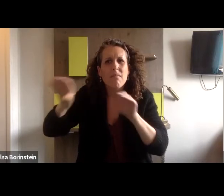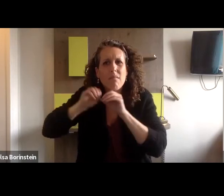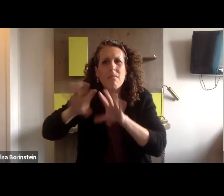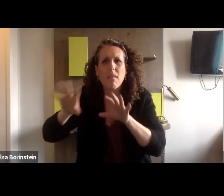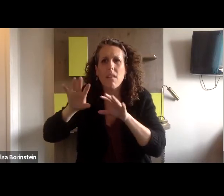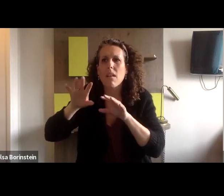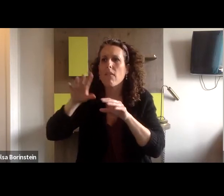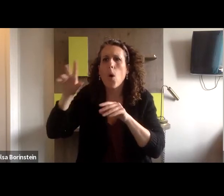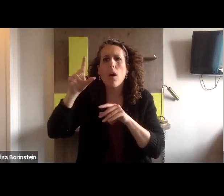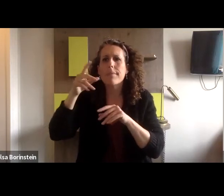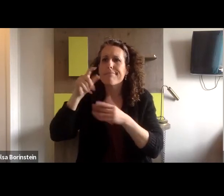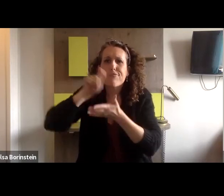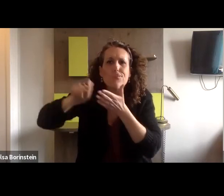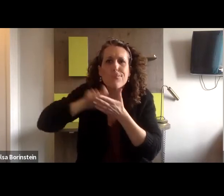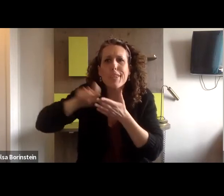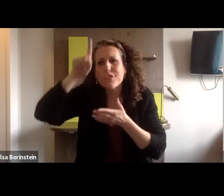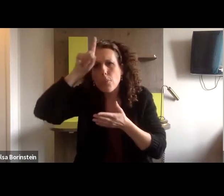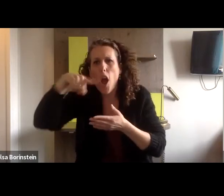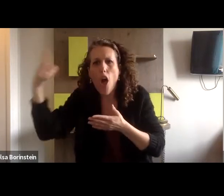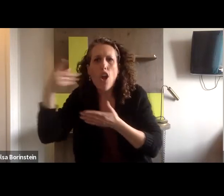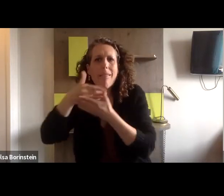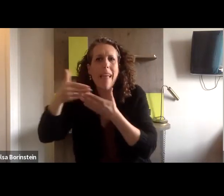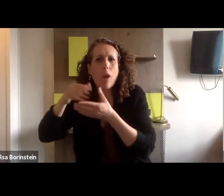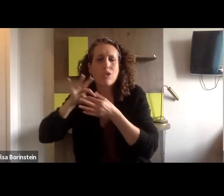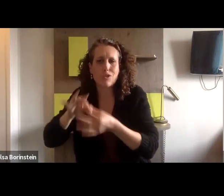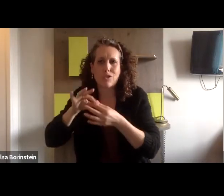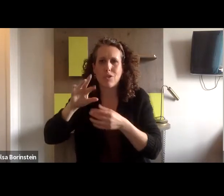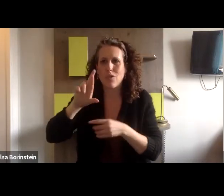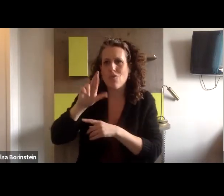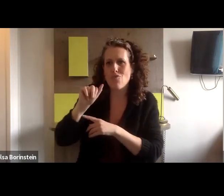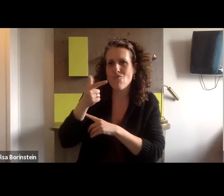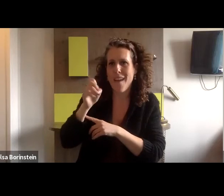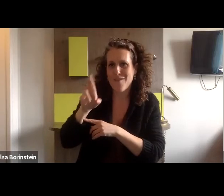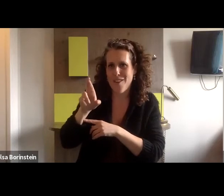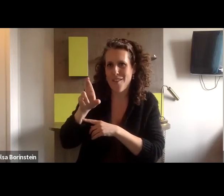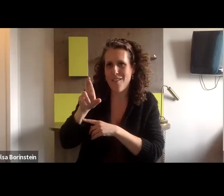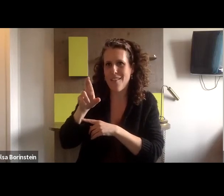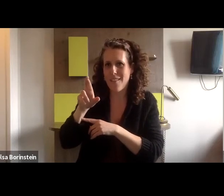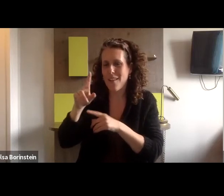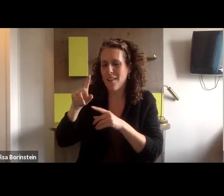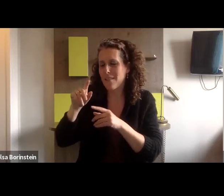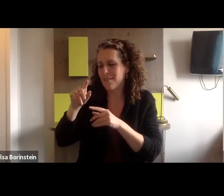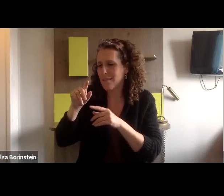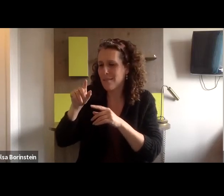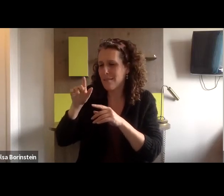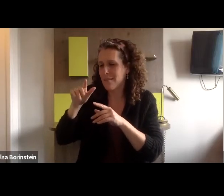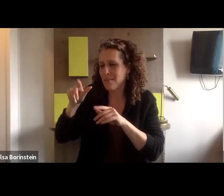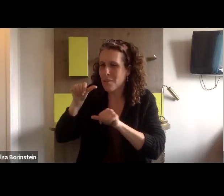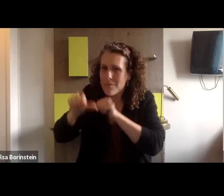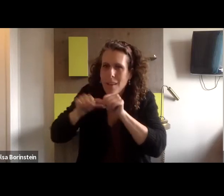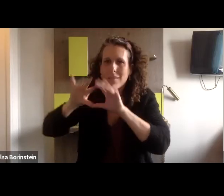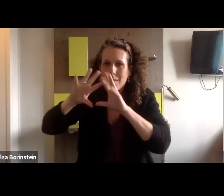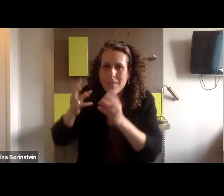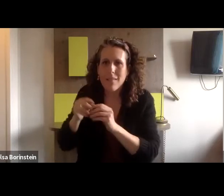German or other languages, but this is really the very first step to actually to not only